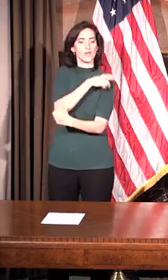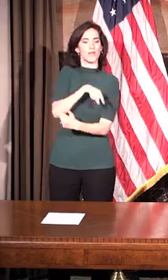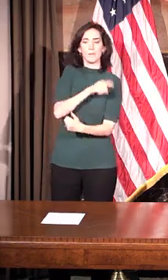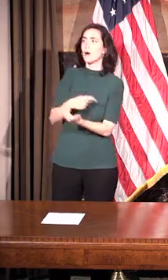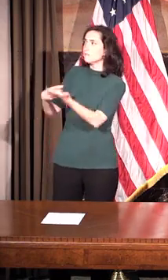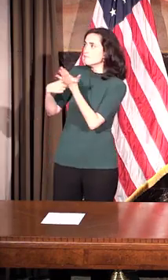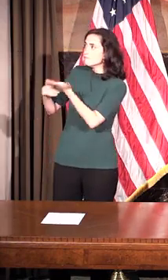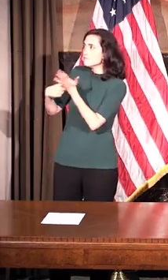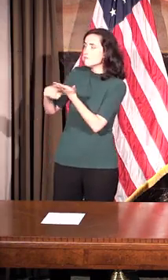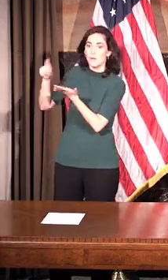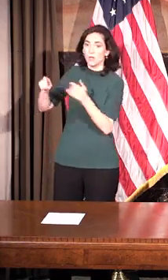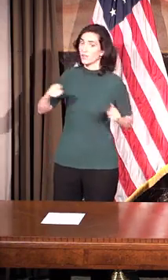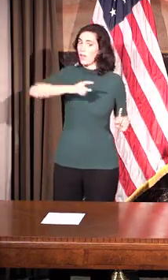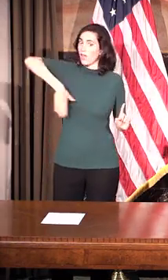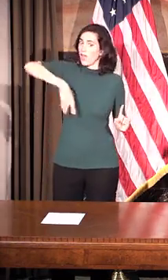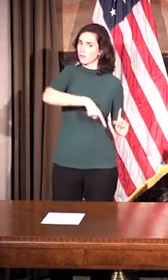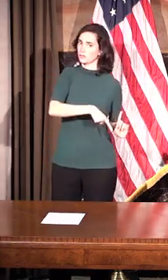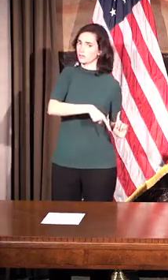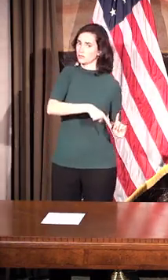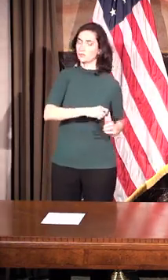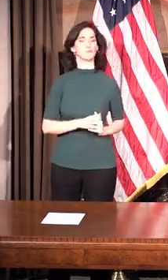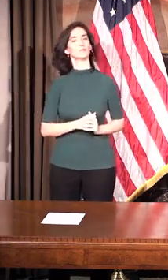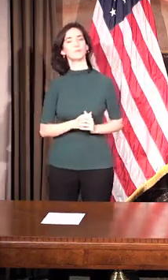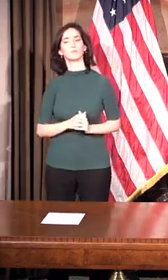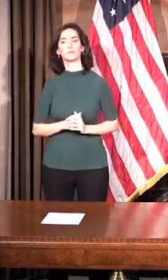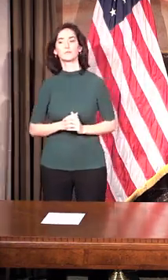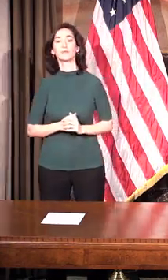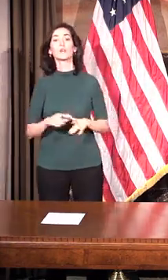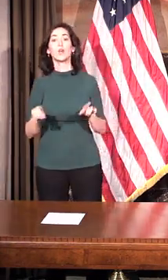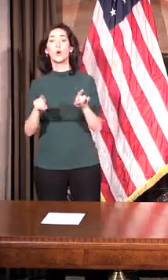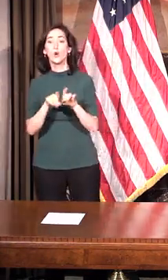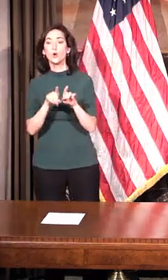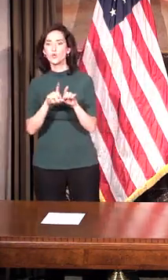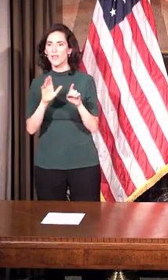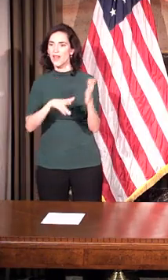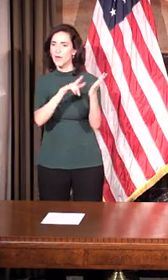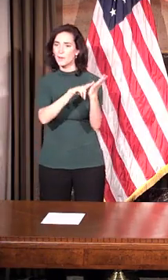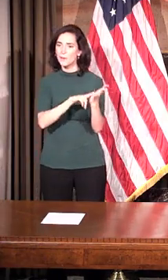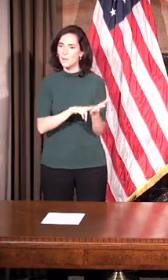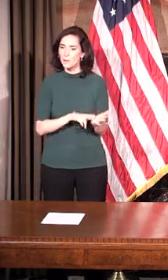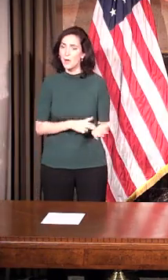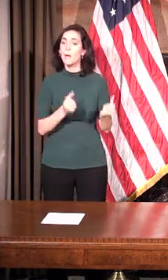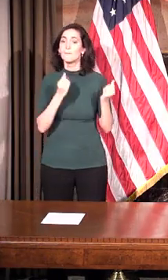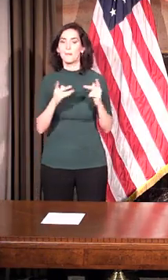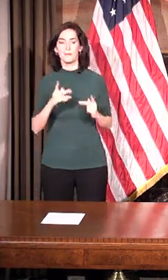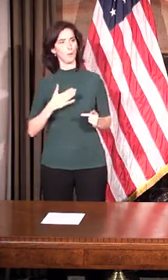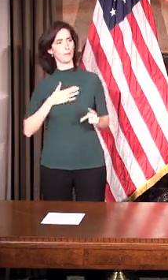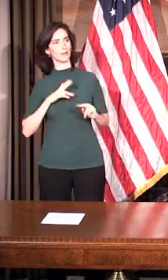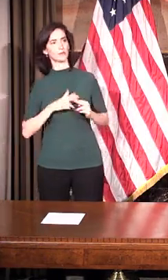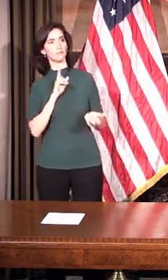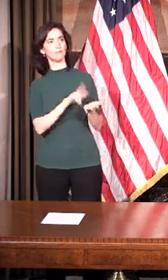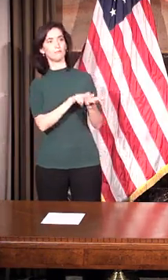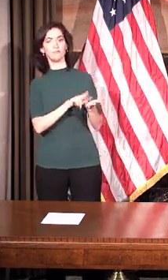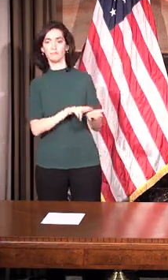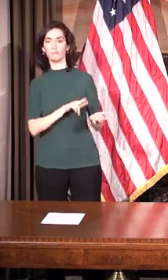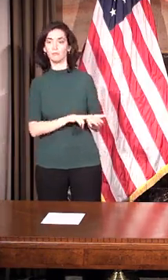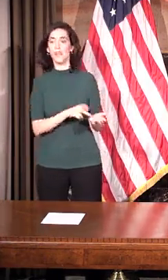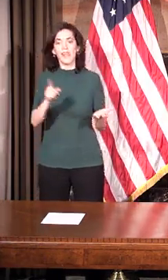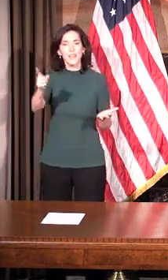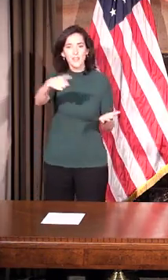What's more, many of the people who put their names on that petition know both that the petition